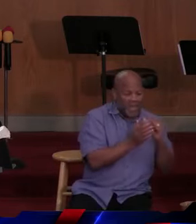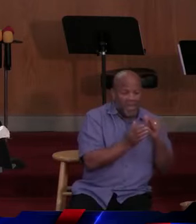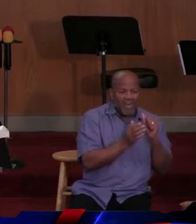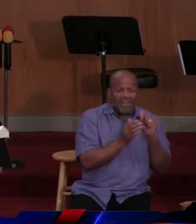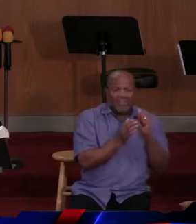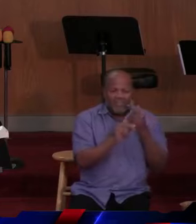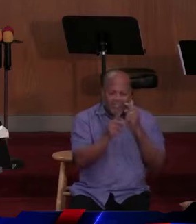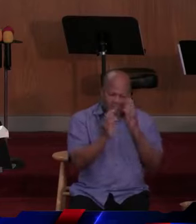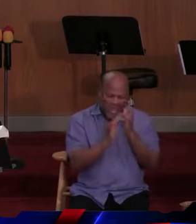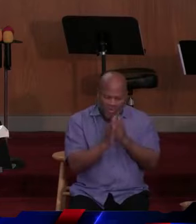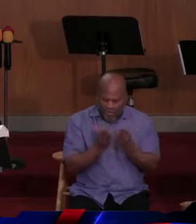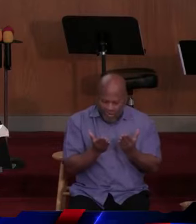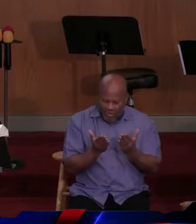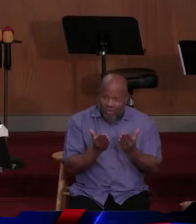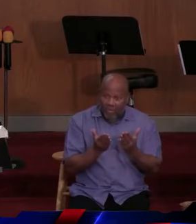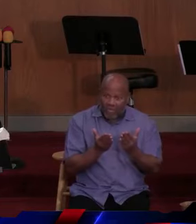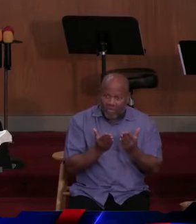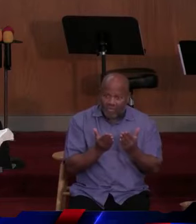biblical.